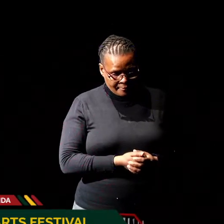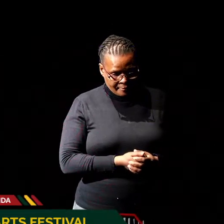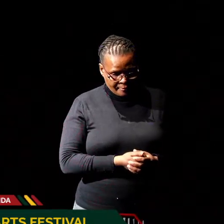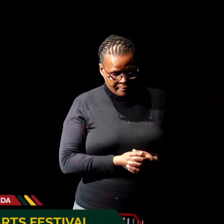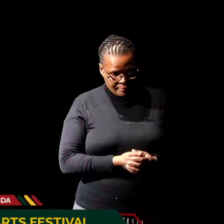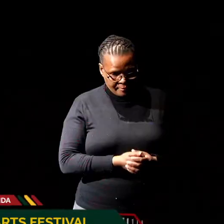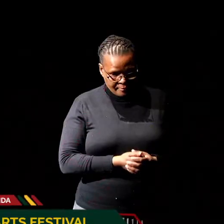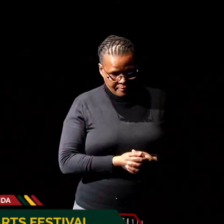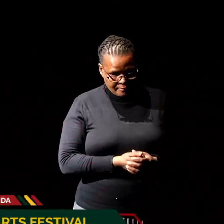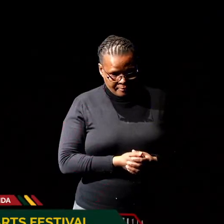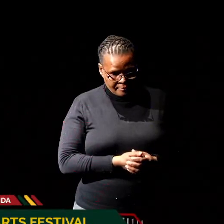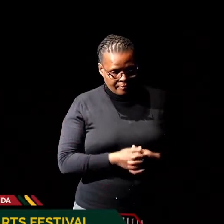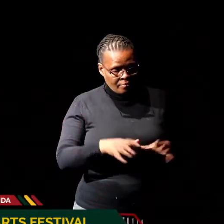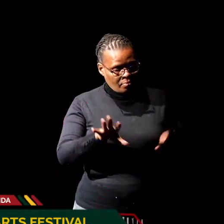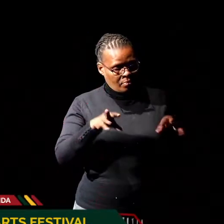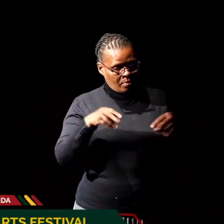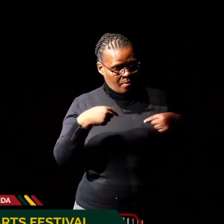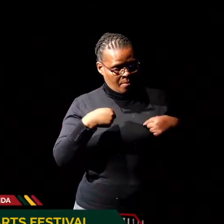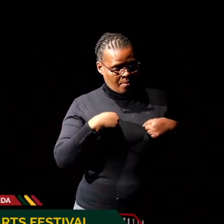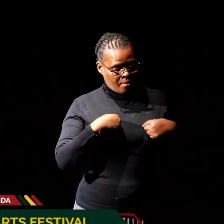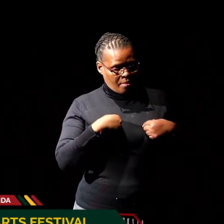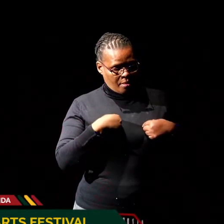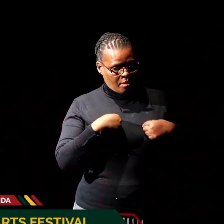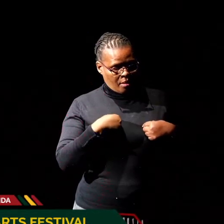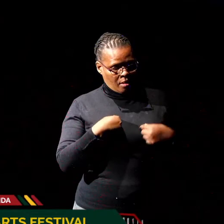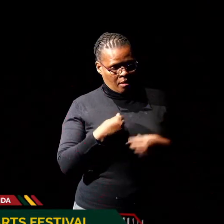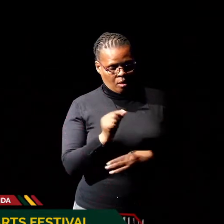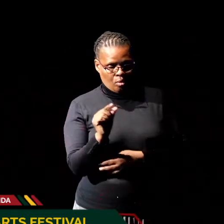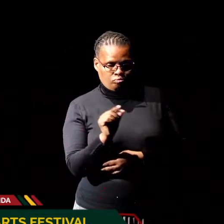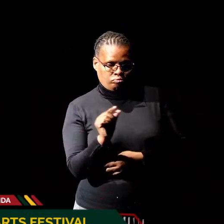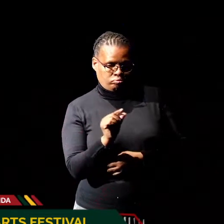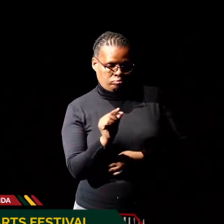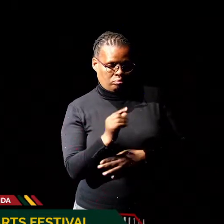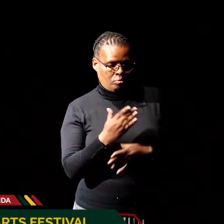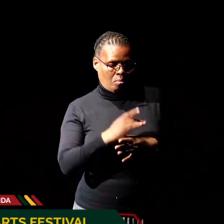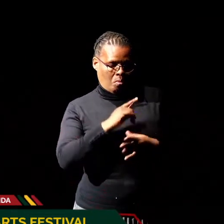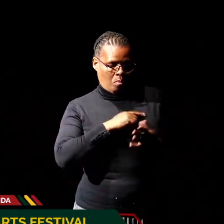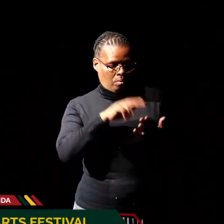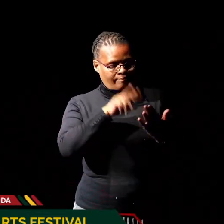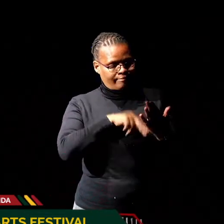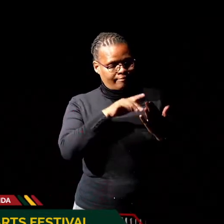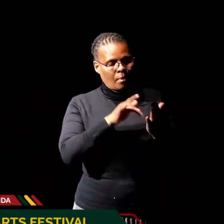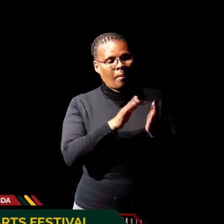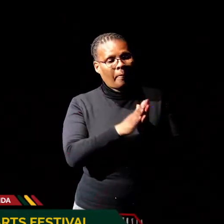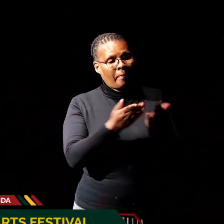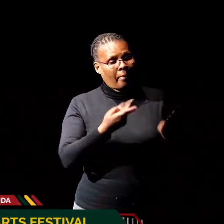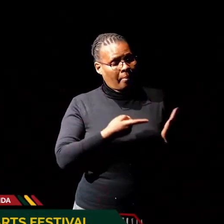Allow me in a few minutes to make reflections on the scripture reading,